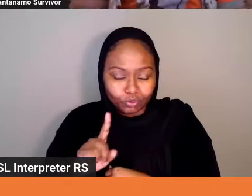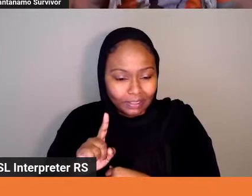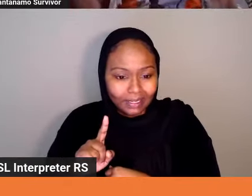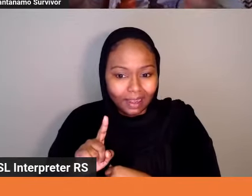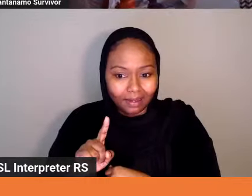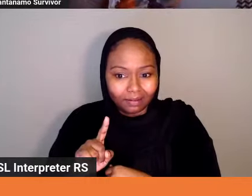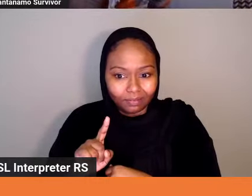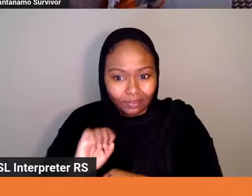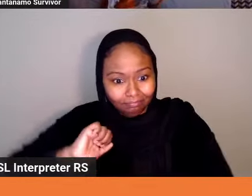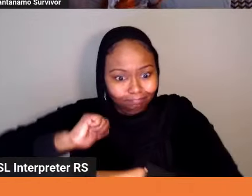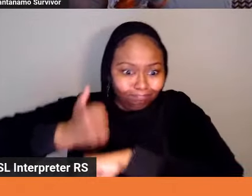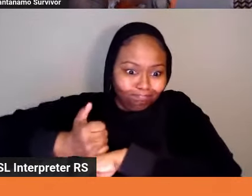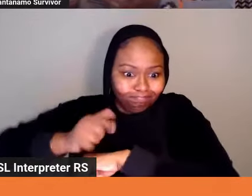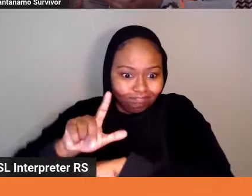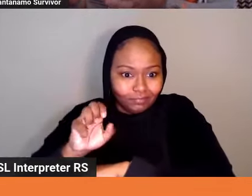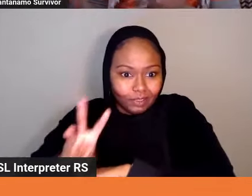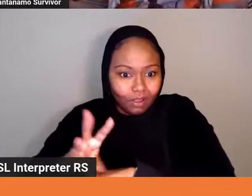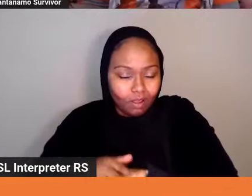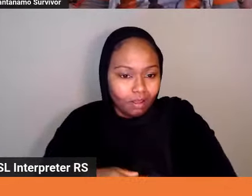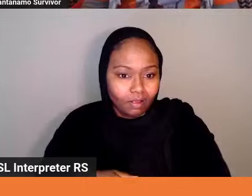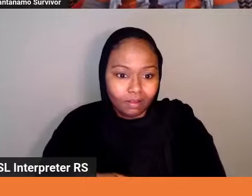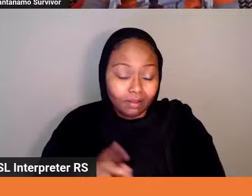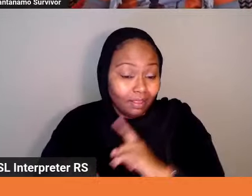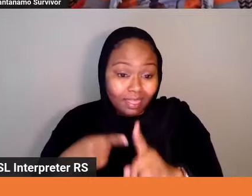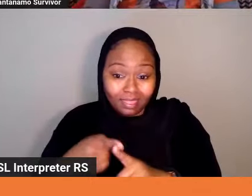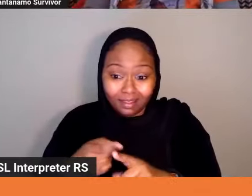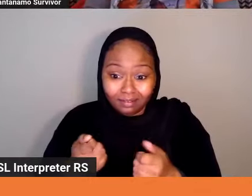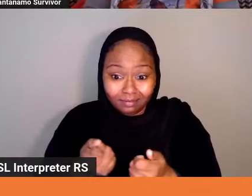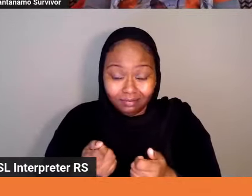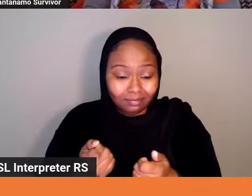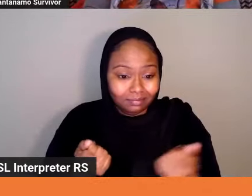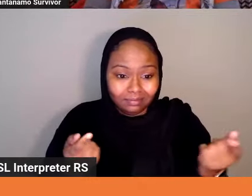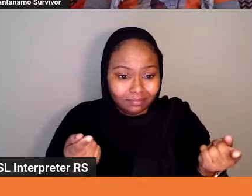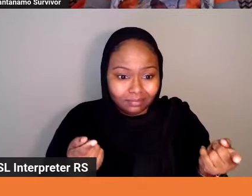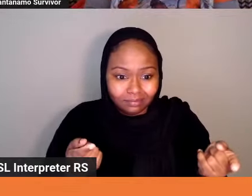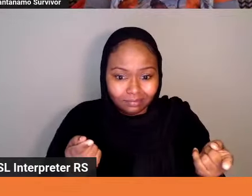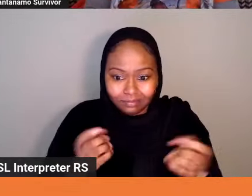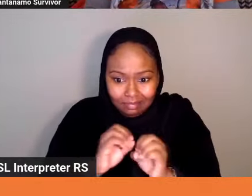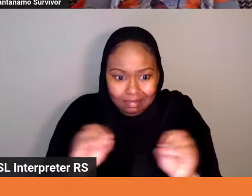it becomes just a text on the paper, nothing. So